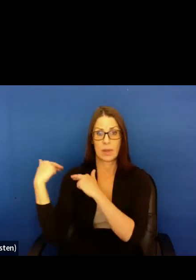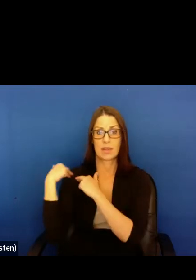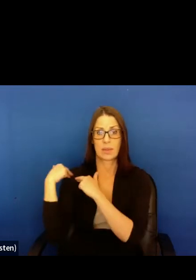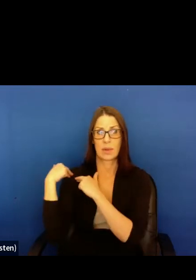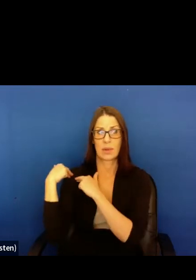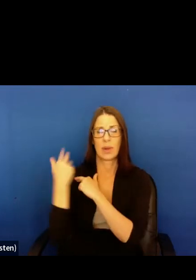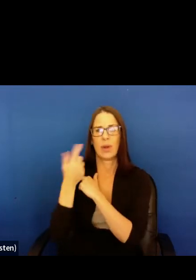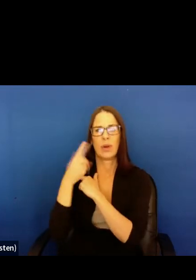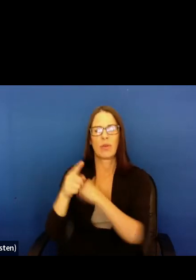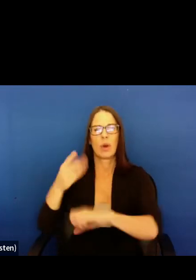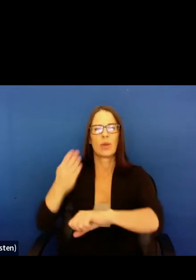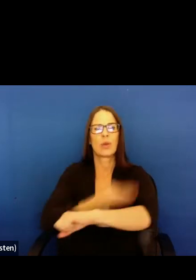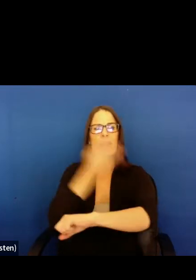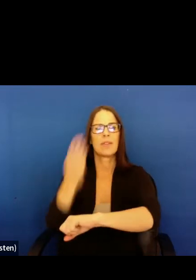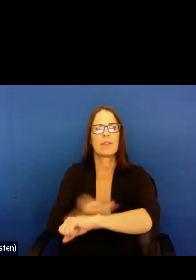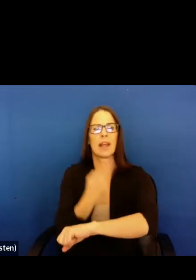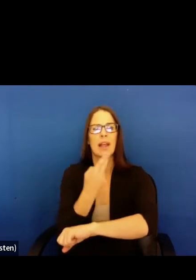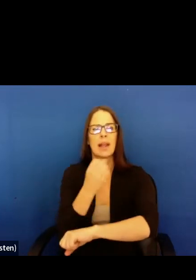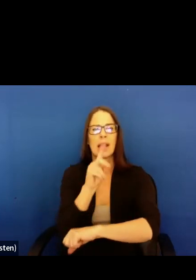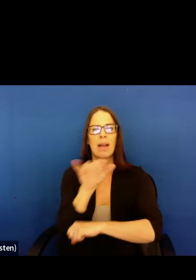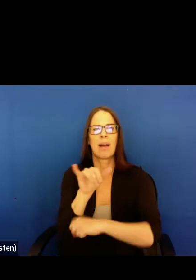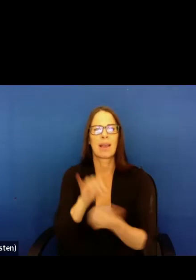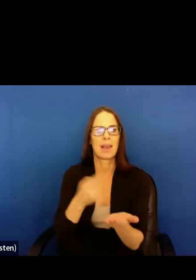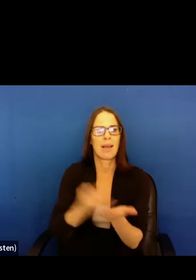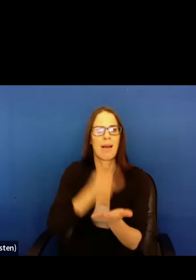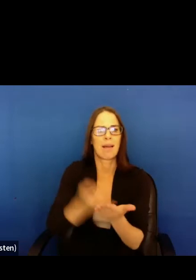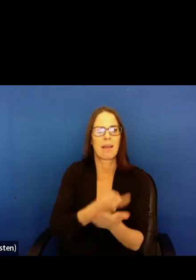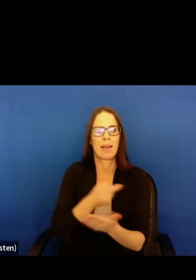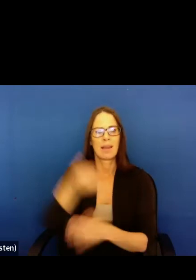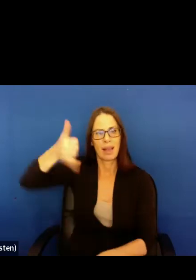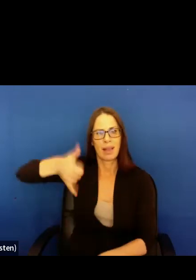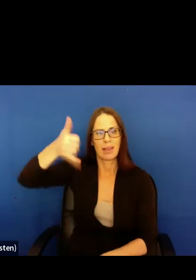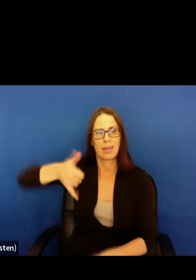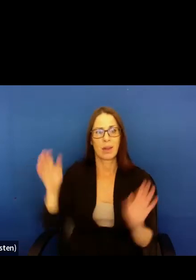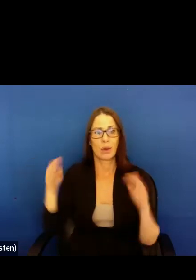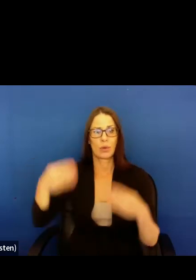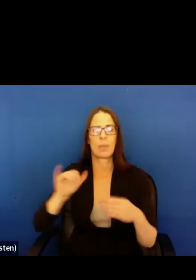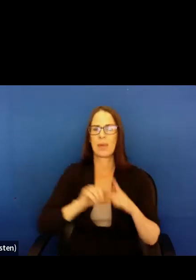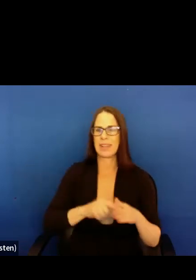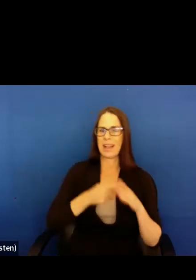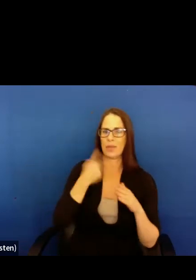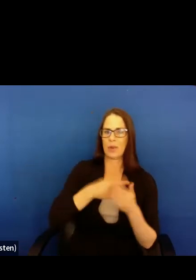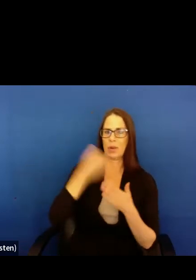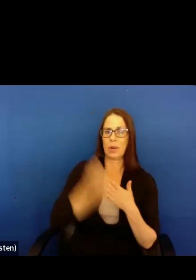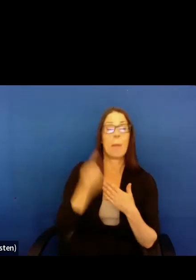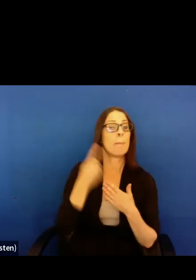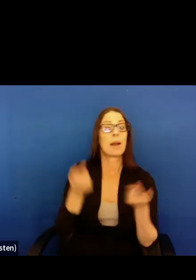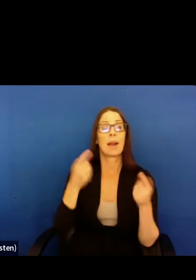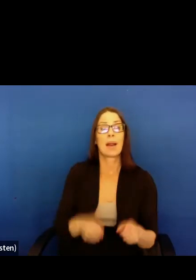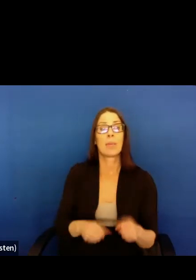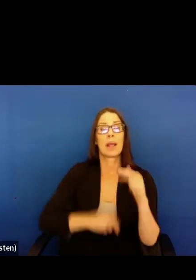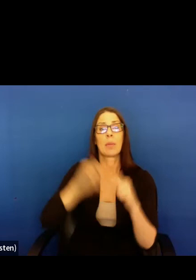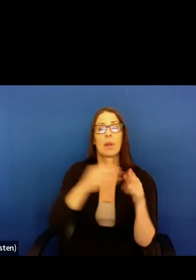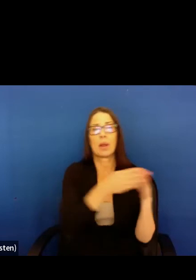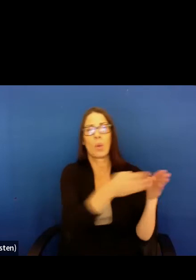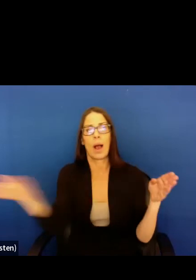really renovating the hockey locker rooms. I think that was the catalyst for the project, but it ended up being a building-wide project where we